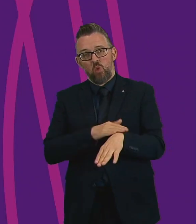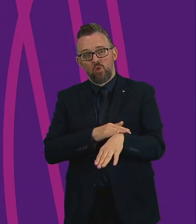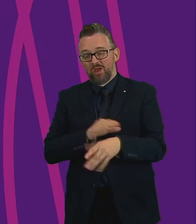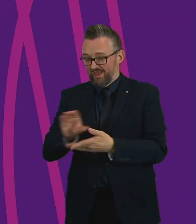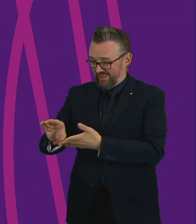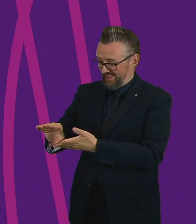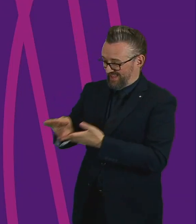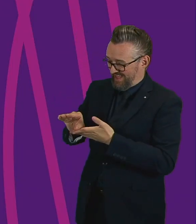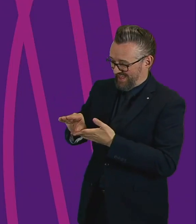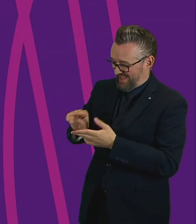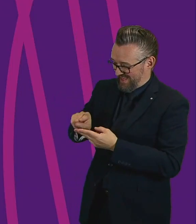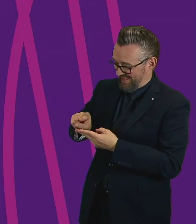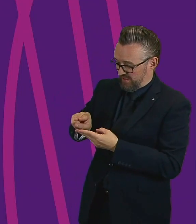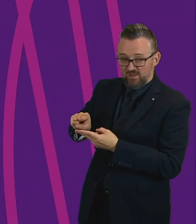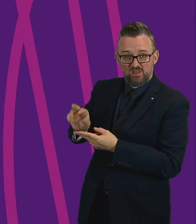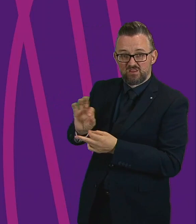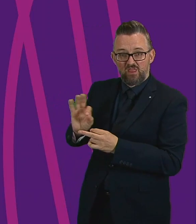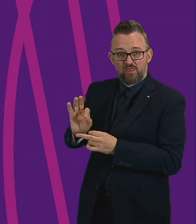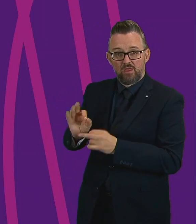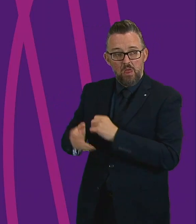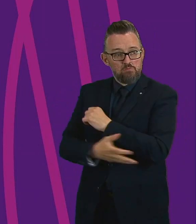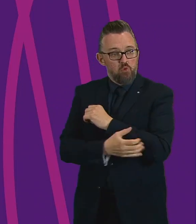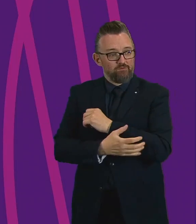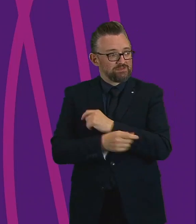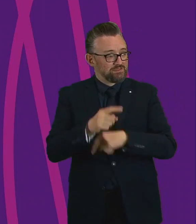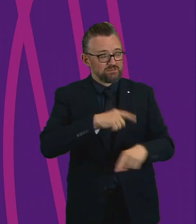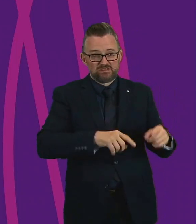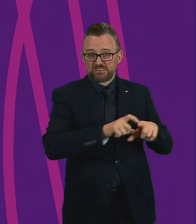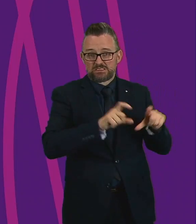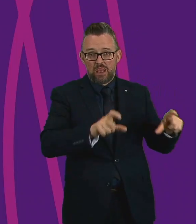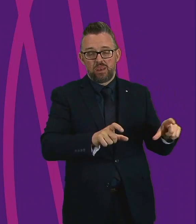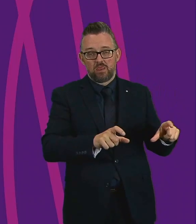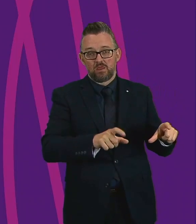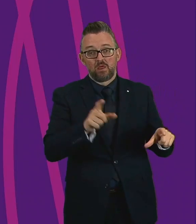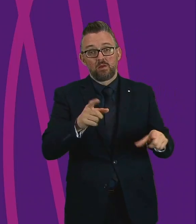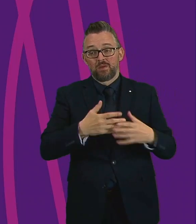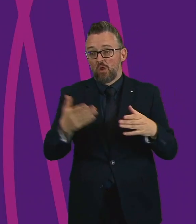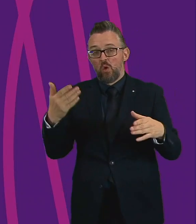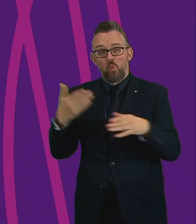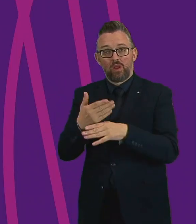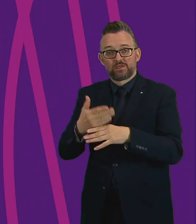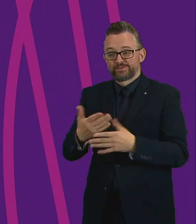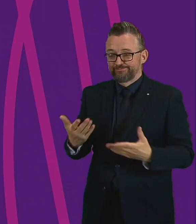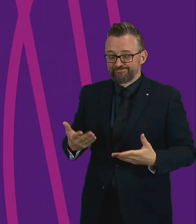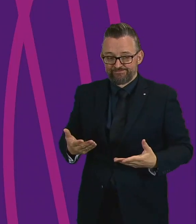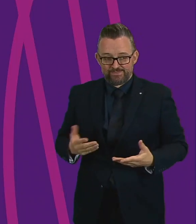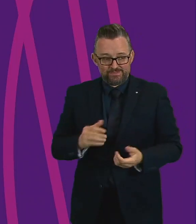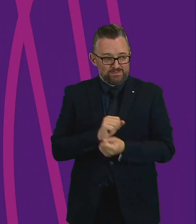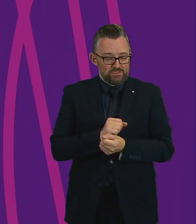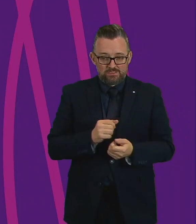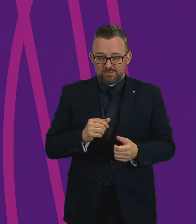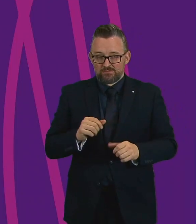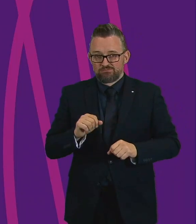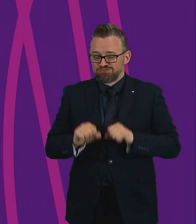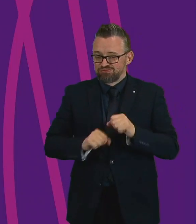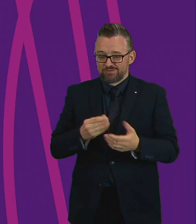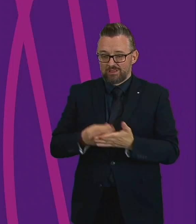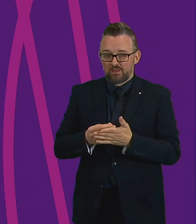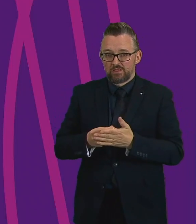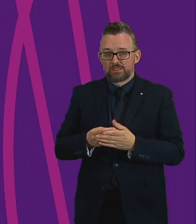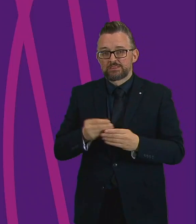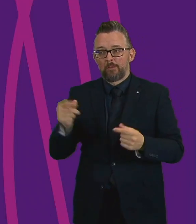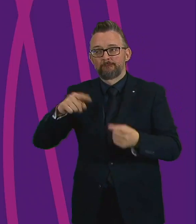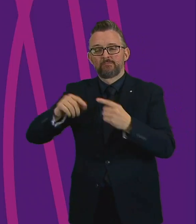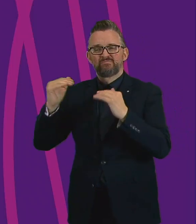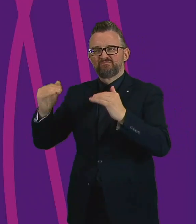the financial crisis, and stubbornly high levels of poverty and inequality. Many workers are financially insecure, in stark contrast to tax-dodging elites which